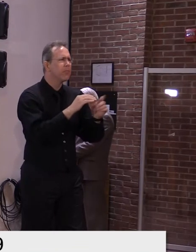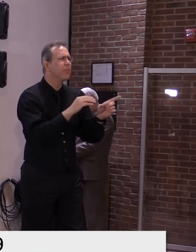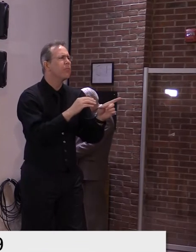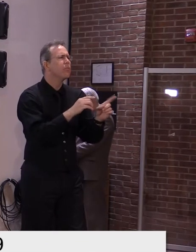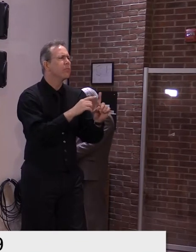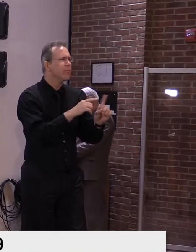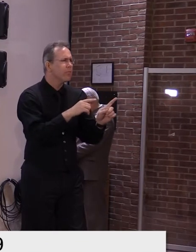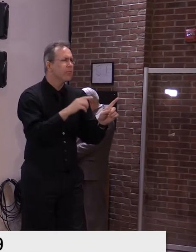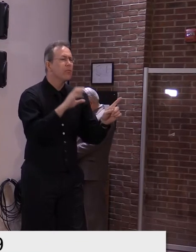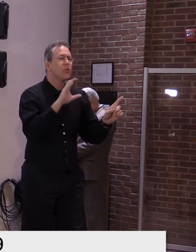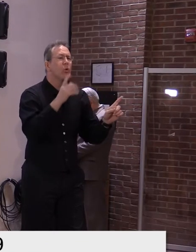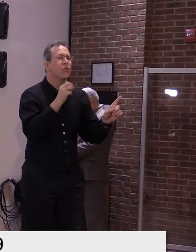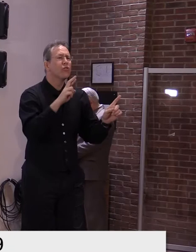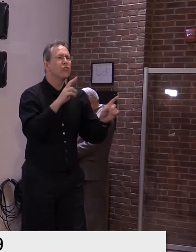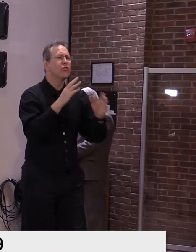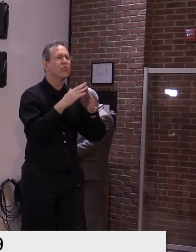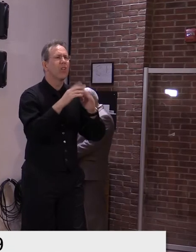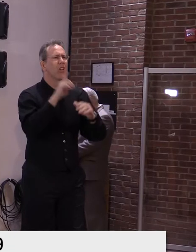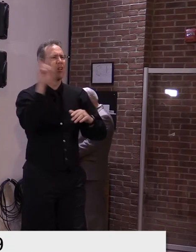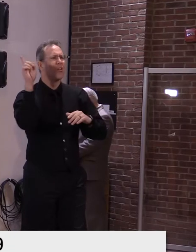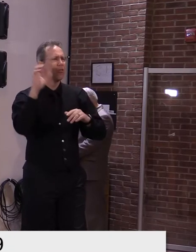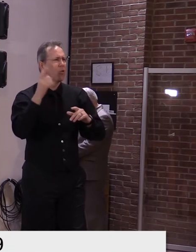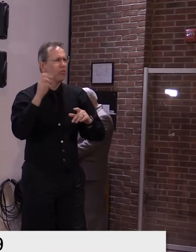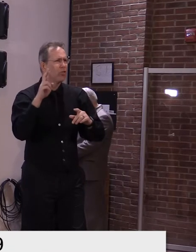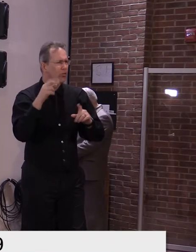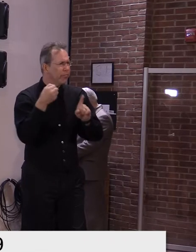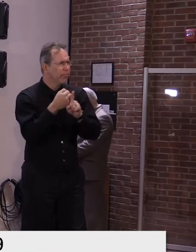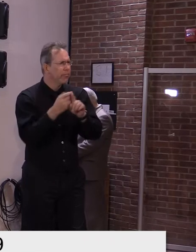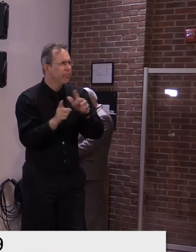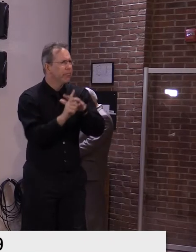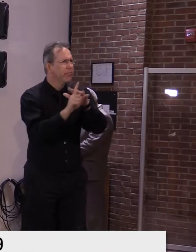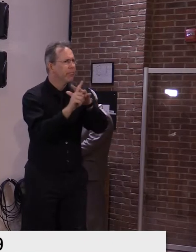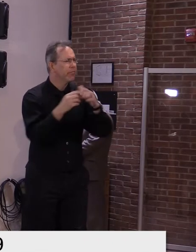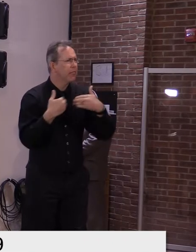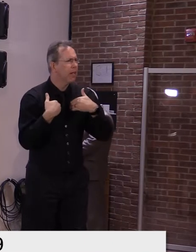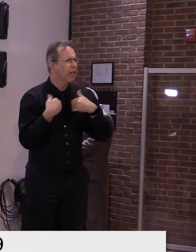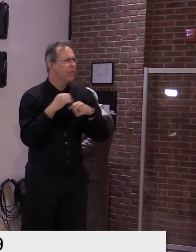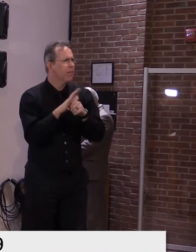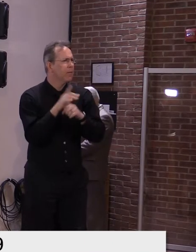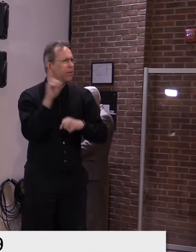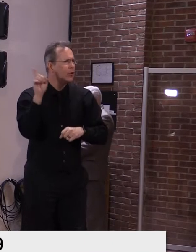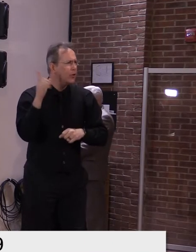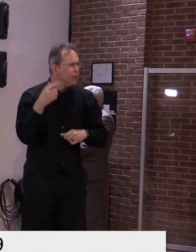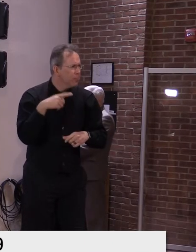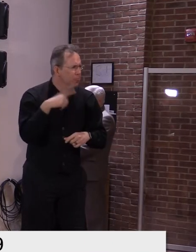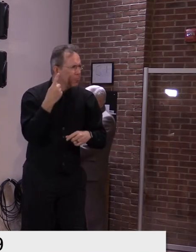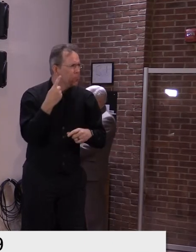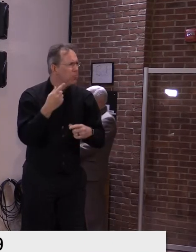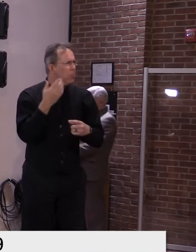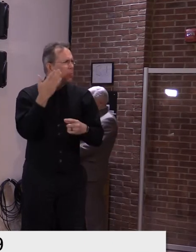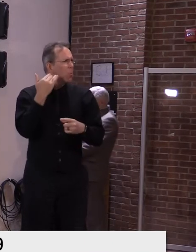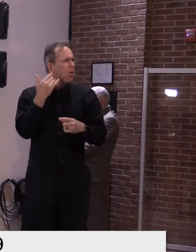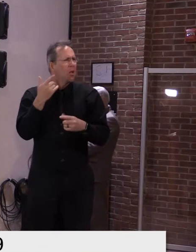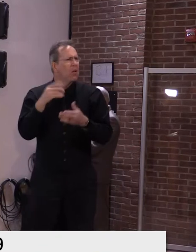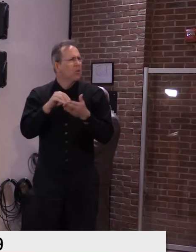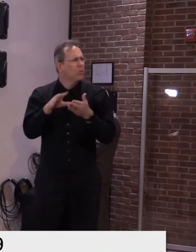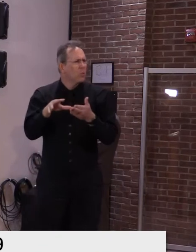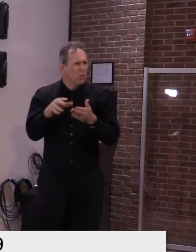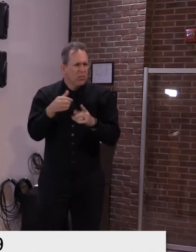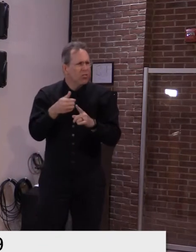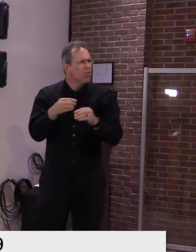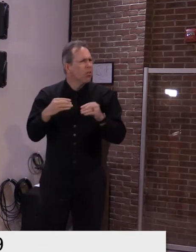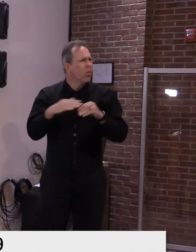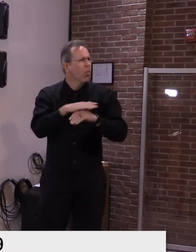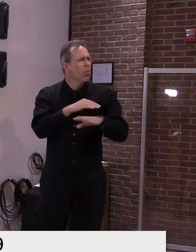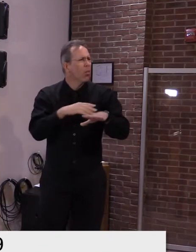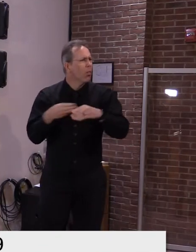specific outbreak? And also, do we know why there are cases spreading among students in particular? Well, again, first of all, I think